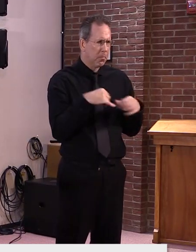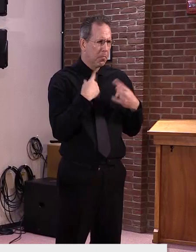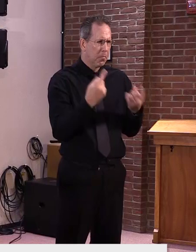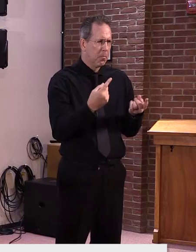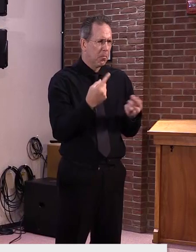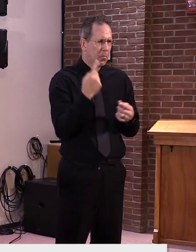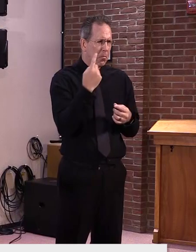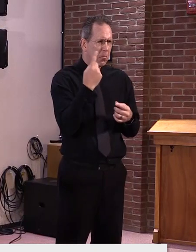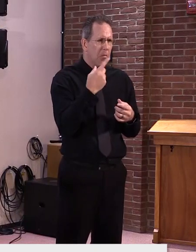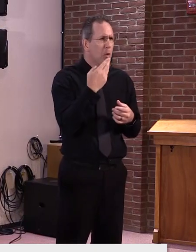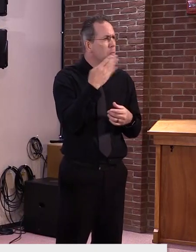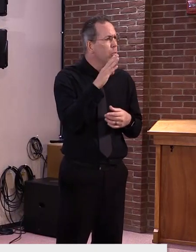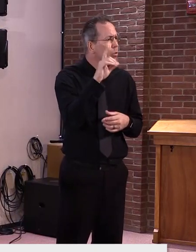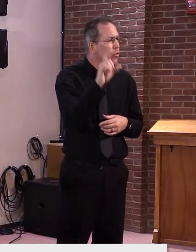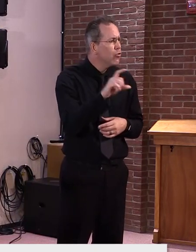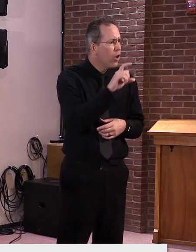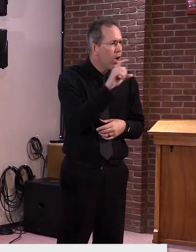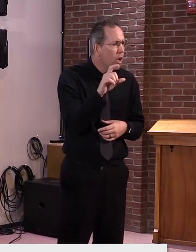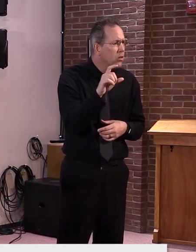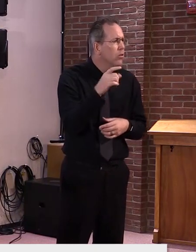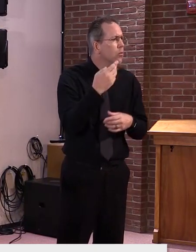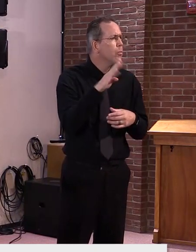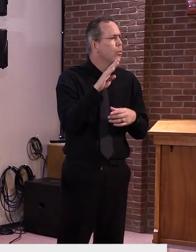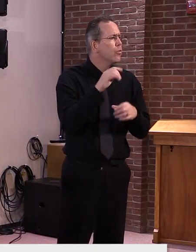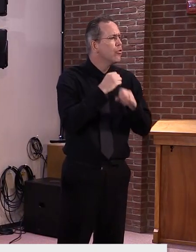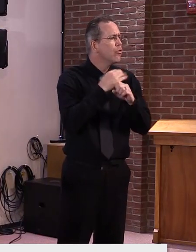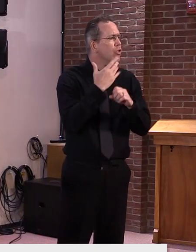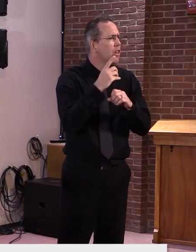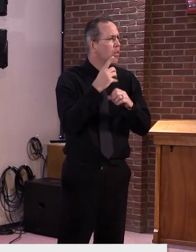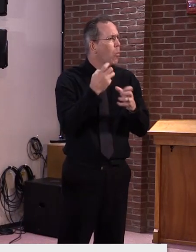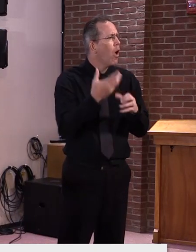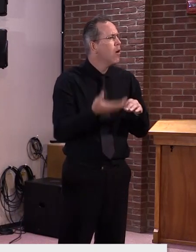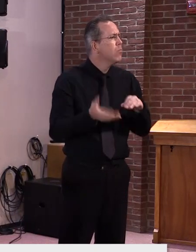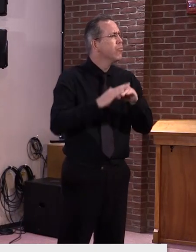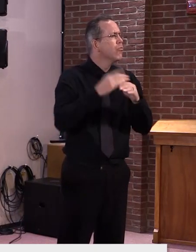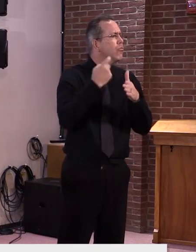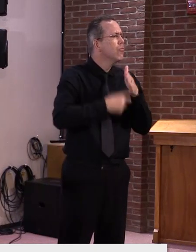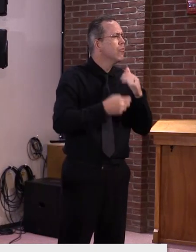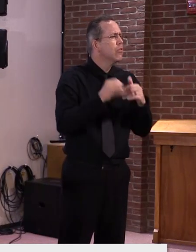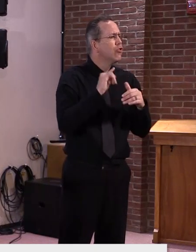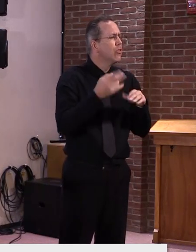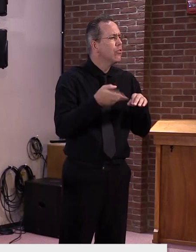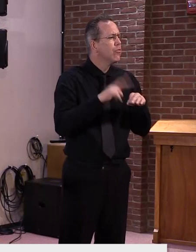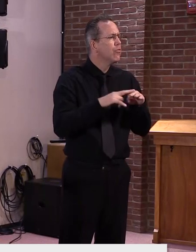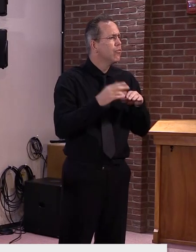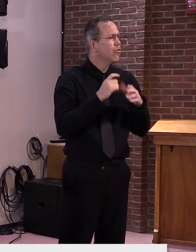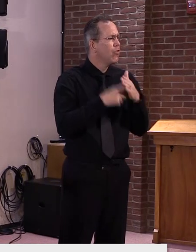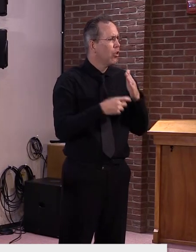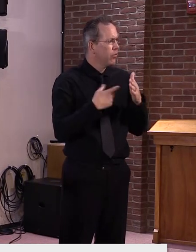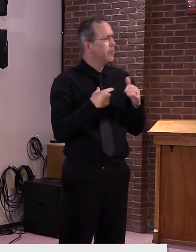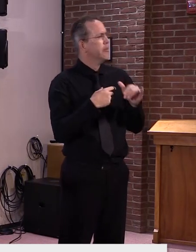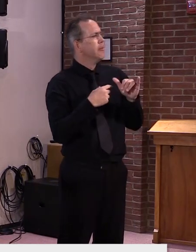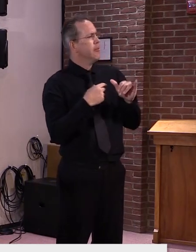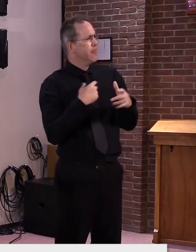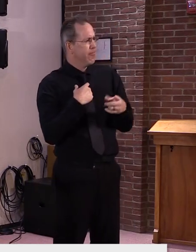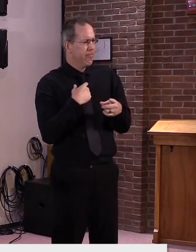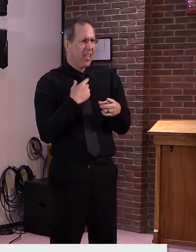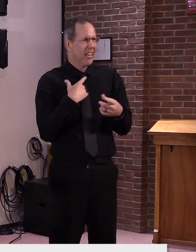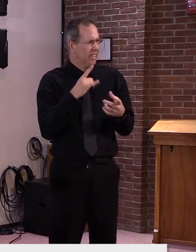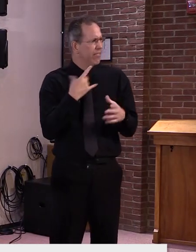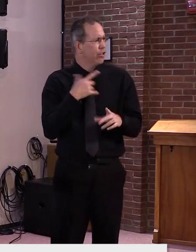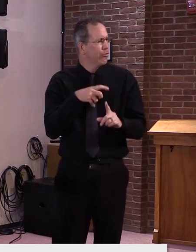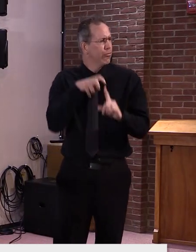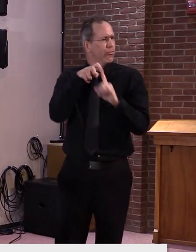and others are proposing at the Green Mountain Care Board. I've talked to the Green Mountain Care Board on several occasions when I've had